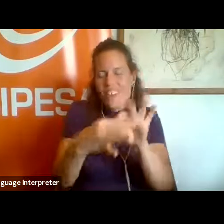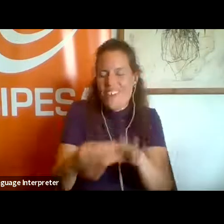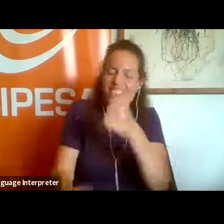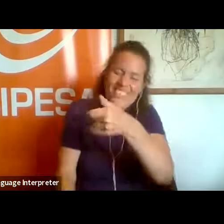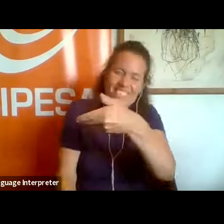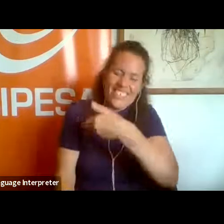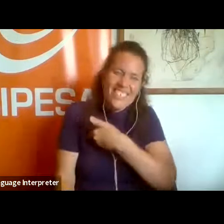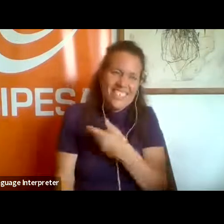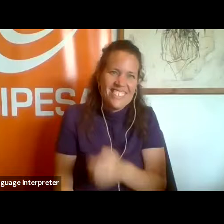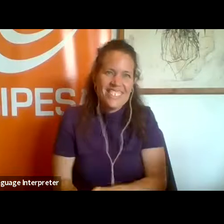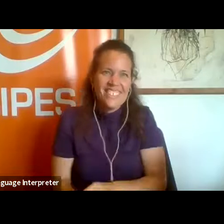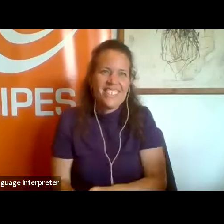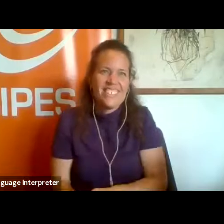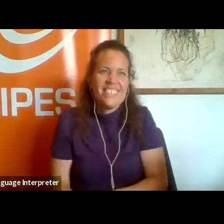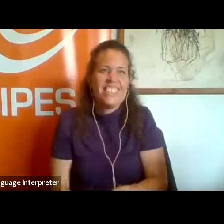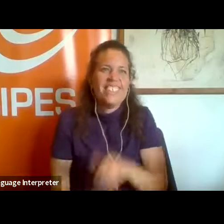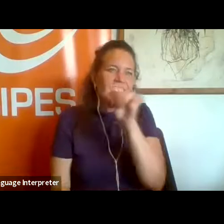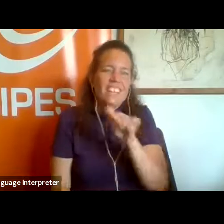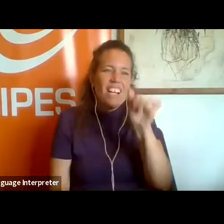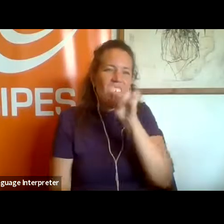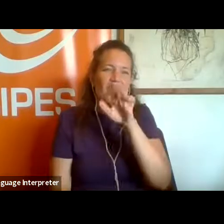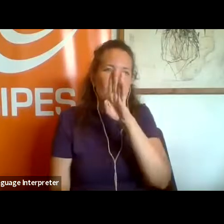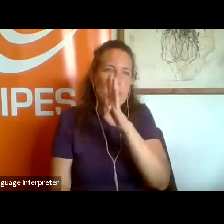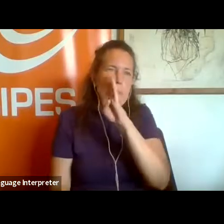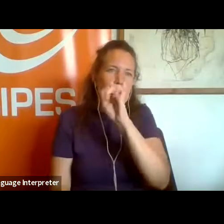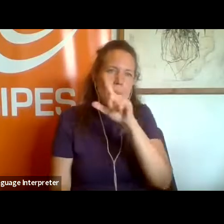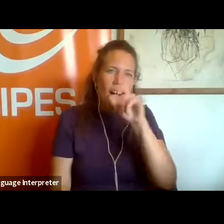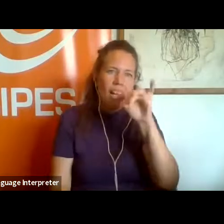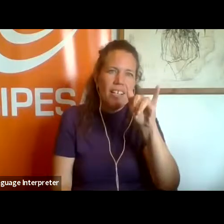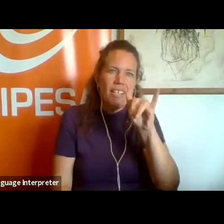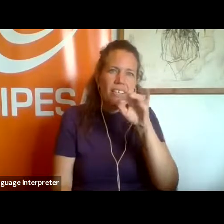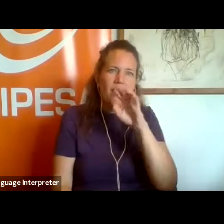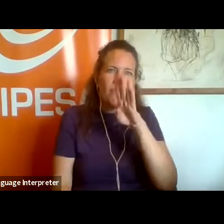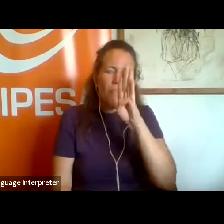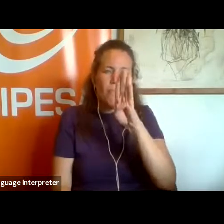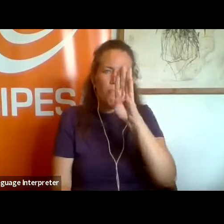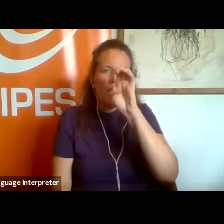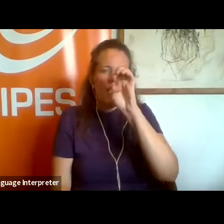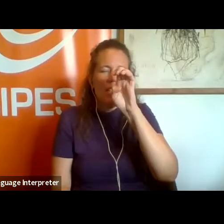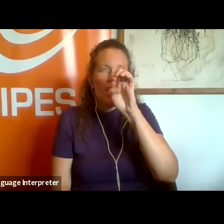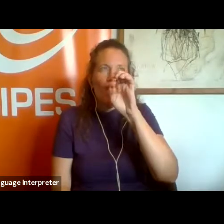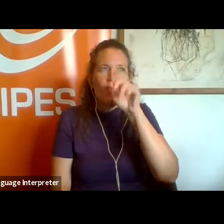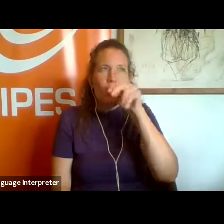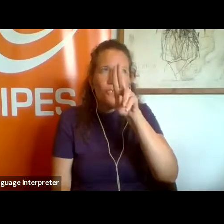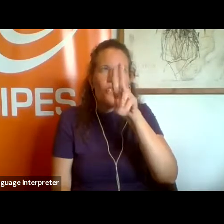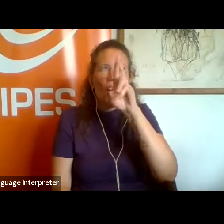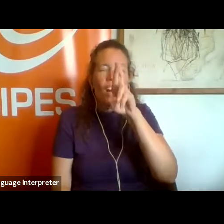My Twitter is @BurleyRaj. That's at BurliRaj.